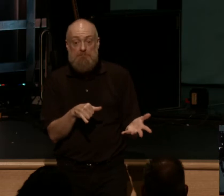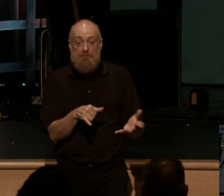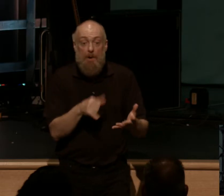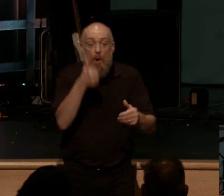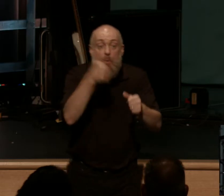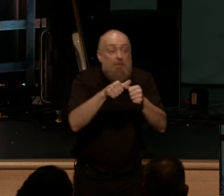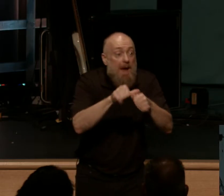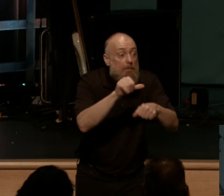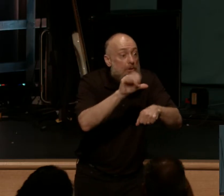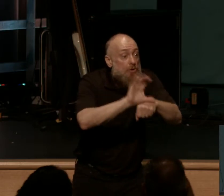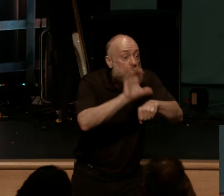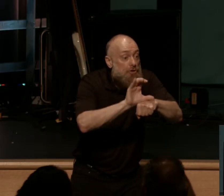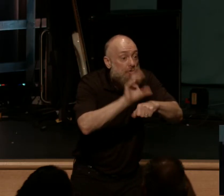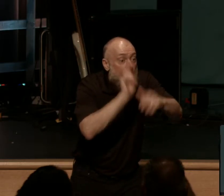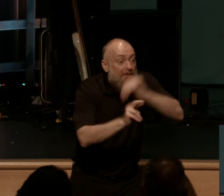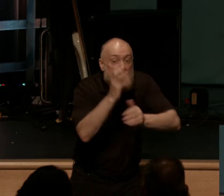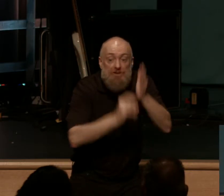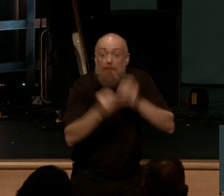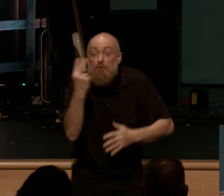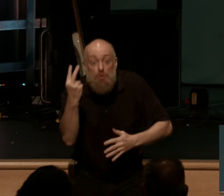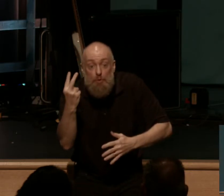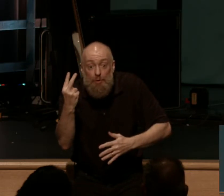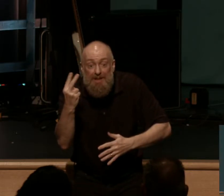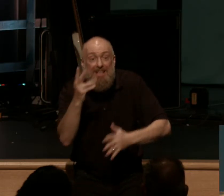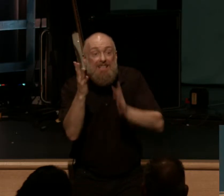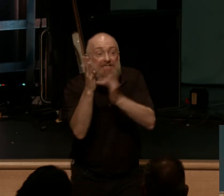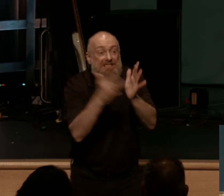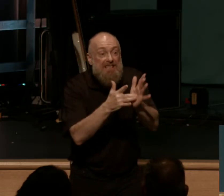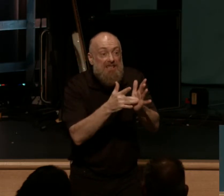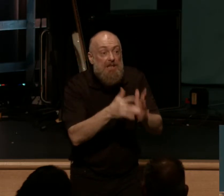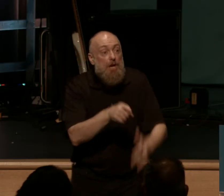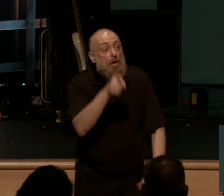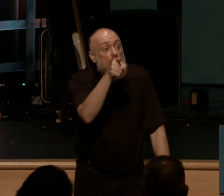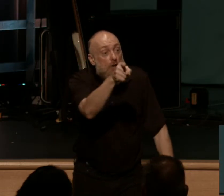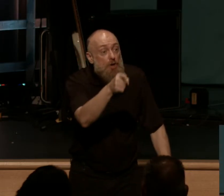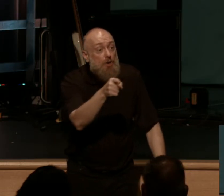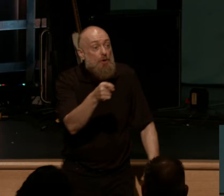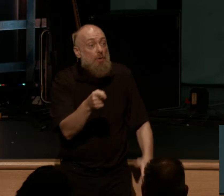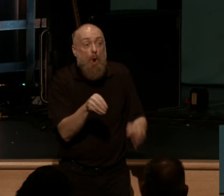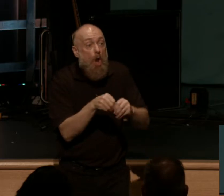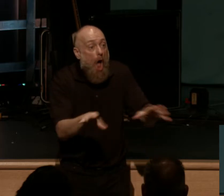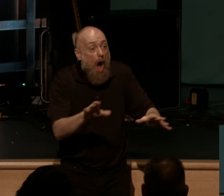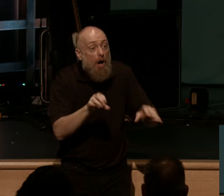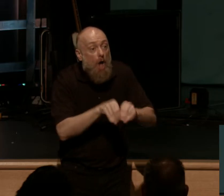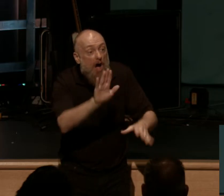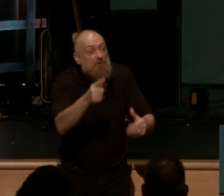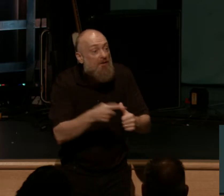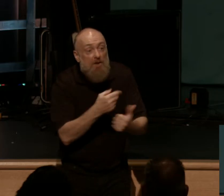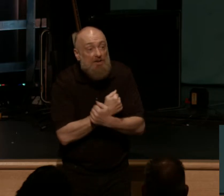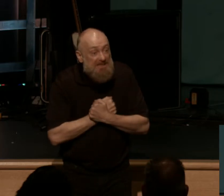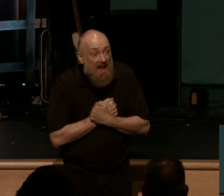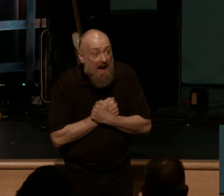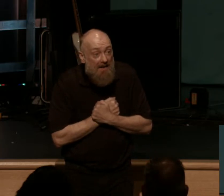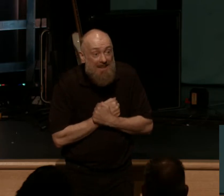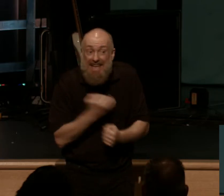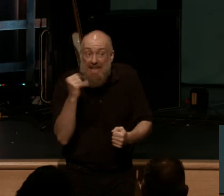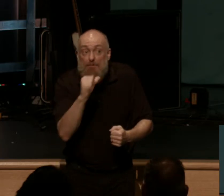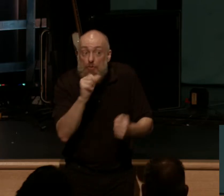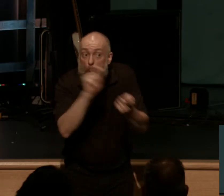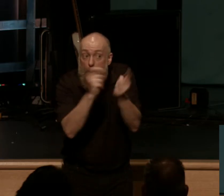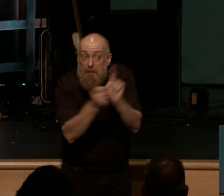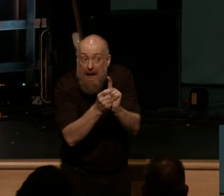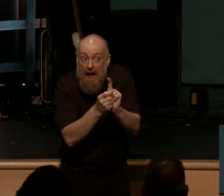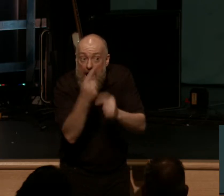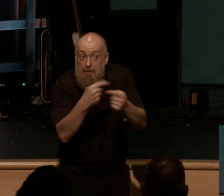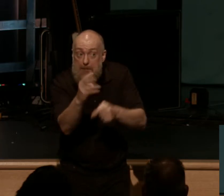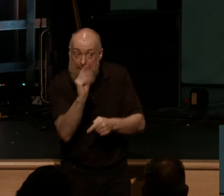in Revelation chapter 2. Jesus says it the best. Jesus says, because you've done all these things, but you've lost your first love. If you don't repent and return